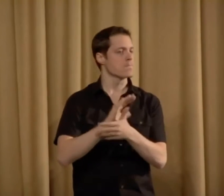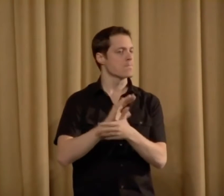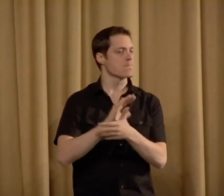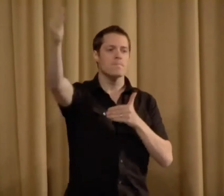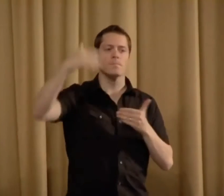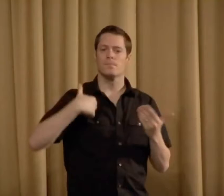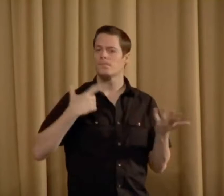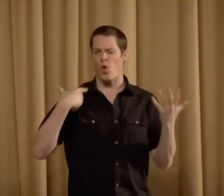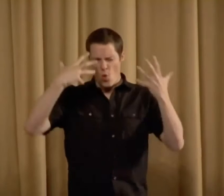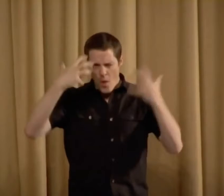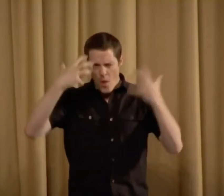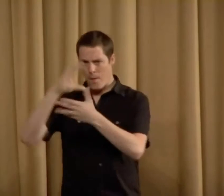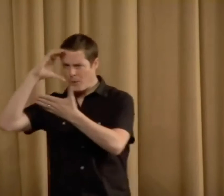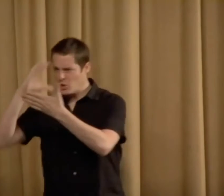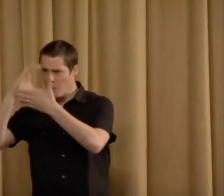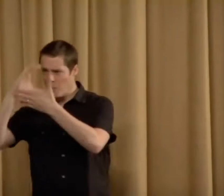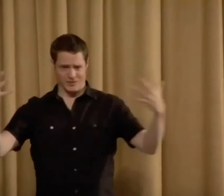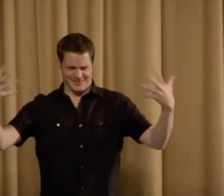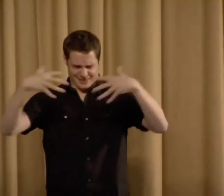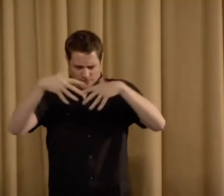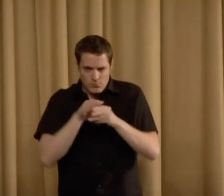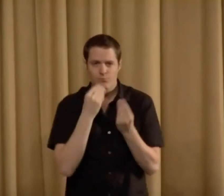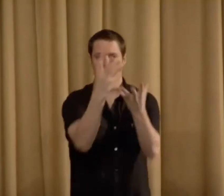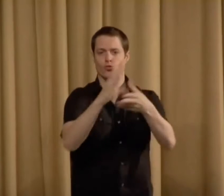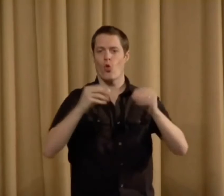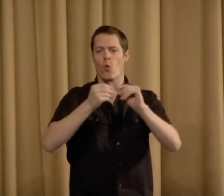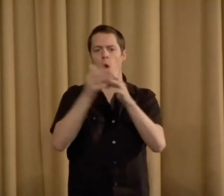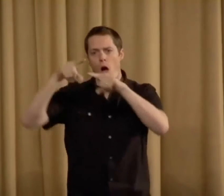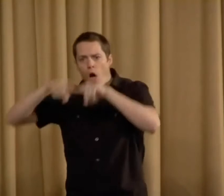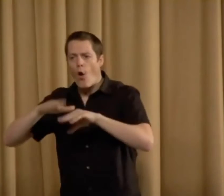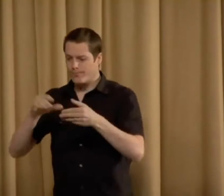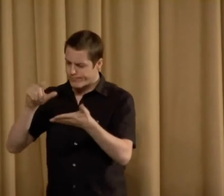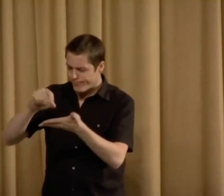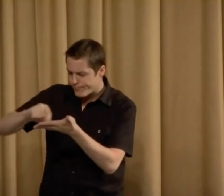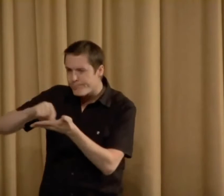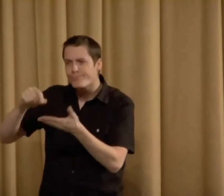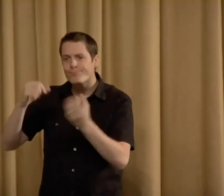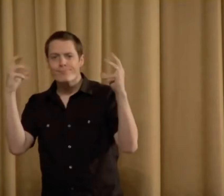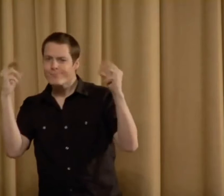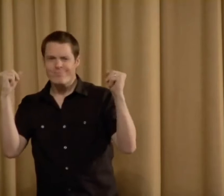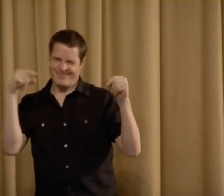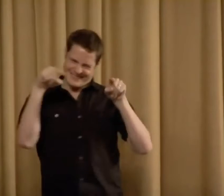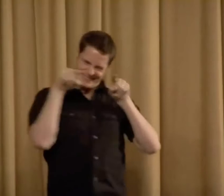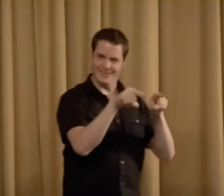From that moment, I knew that I wanted to be in film and I wanted to invest in film and focus on that.